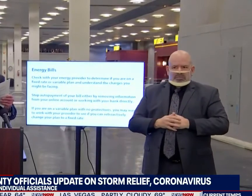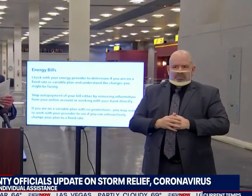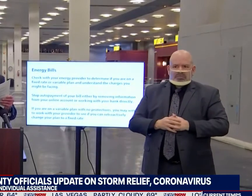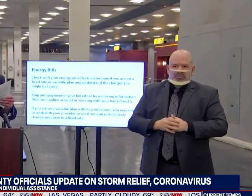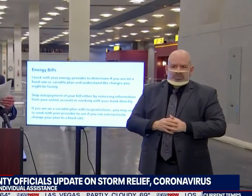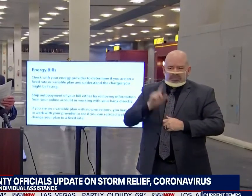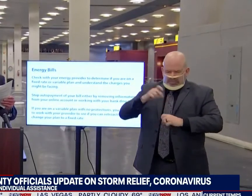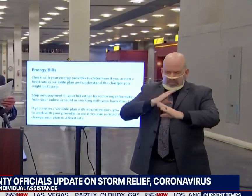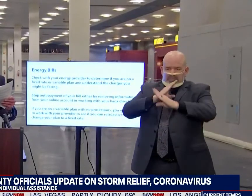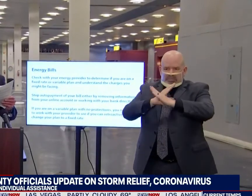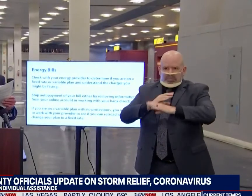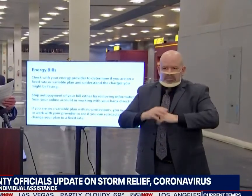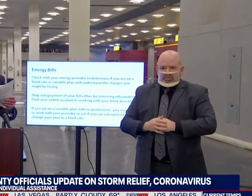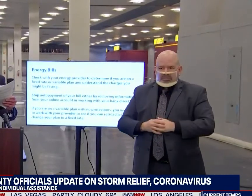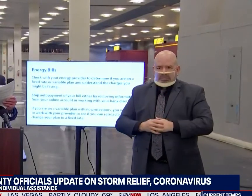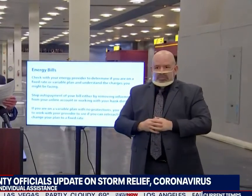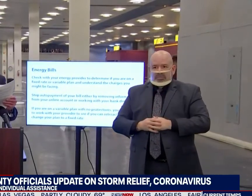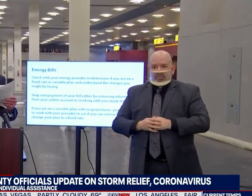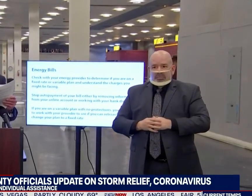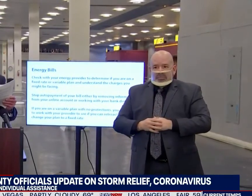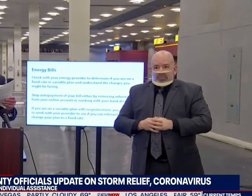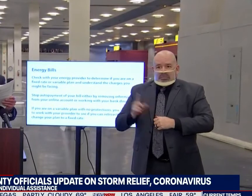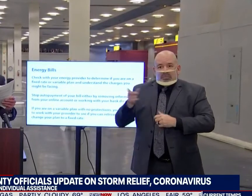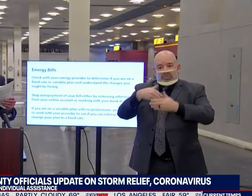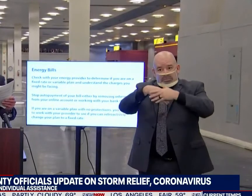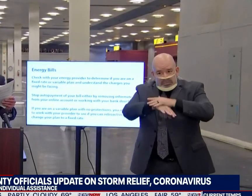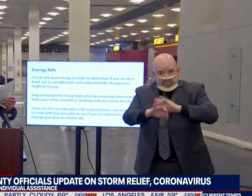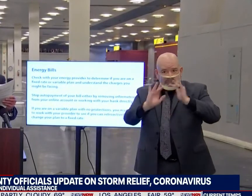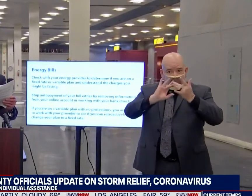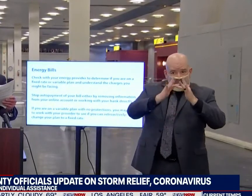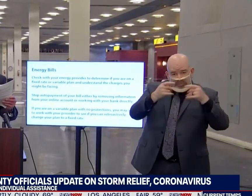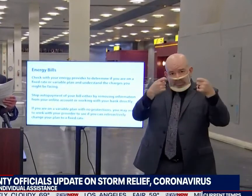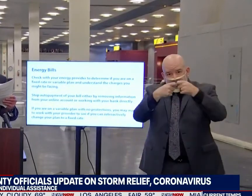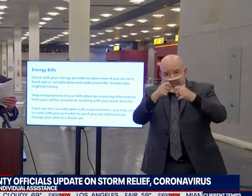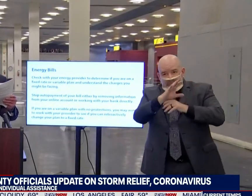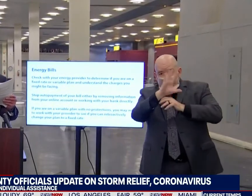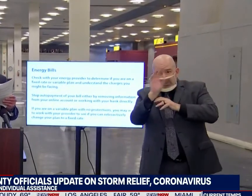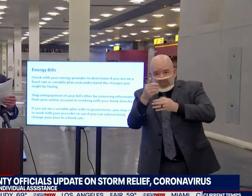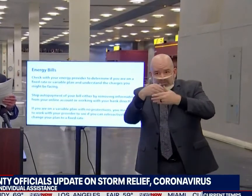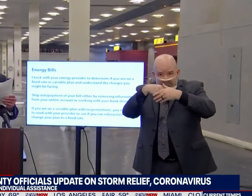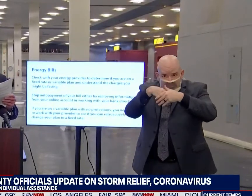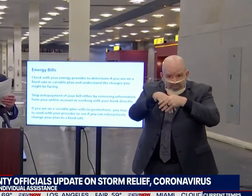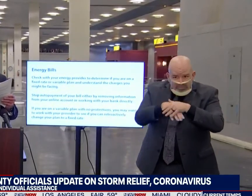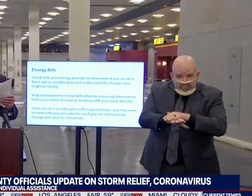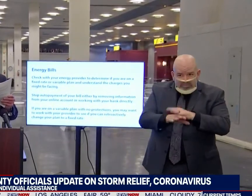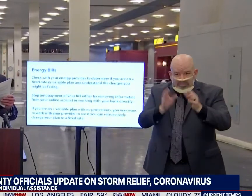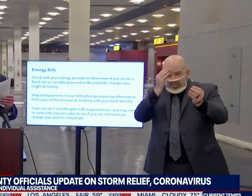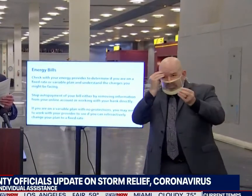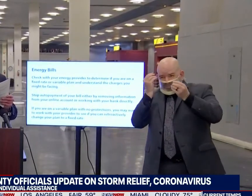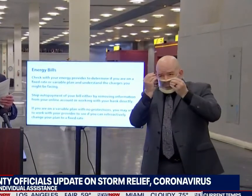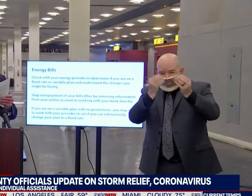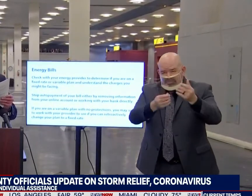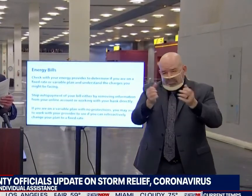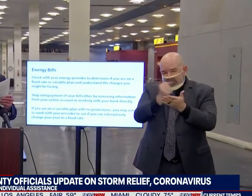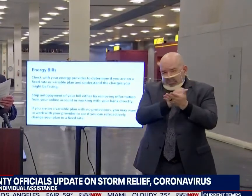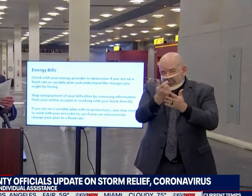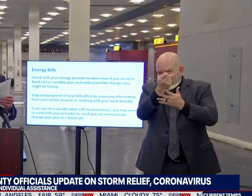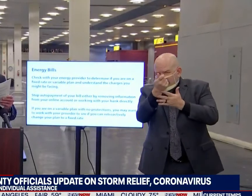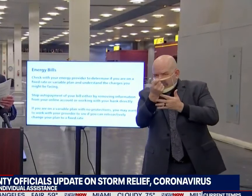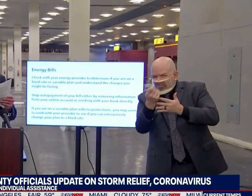either by removing your information from your online account or working with your bank directly. Next thing is check with your energy